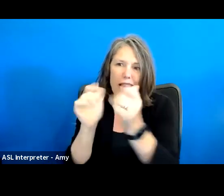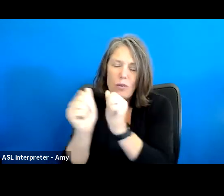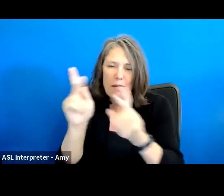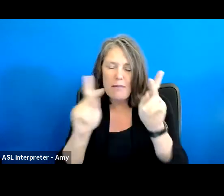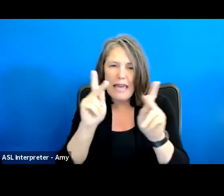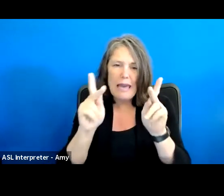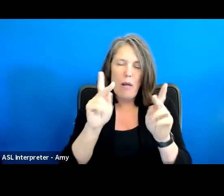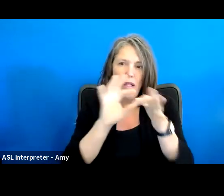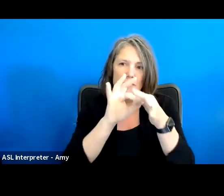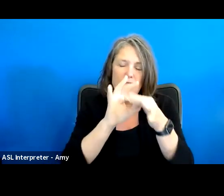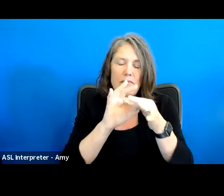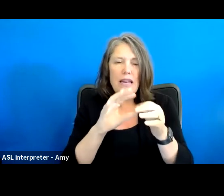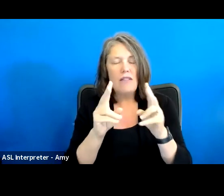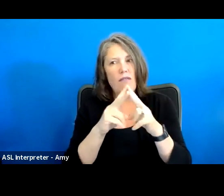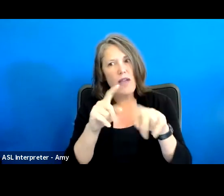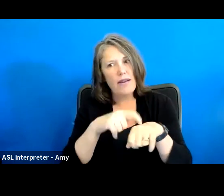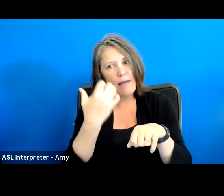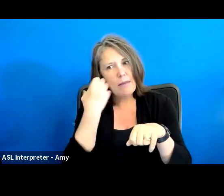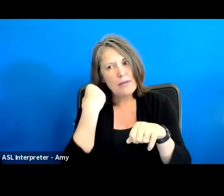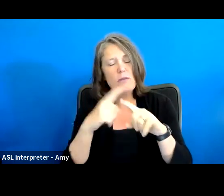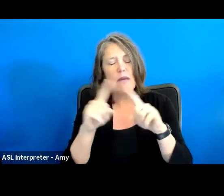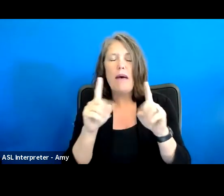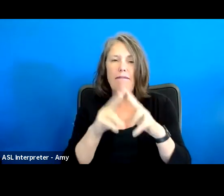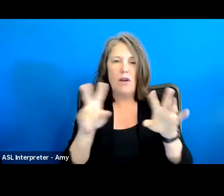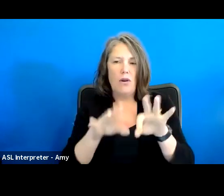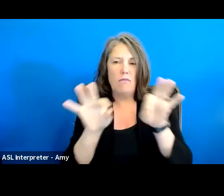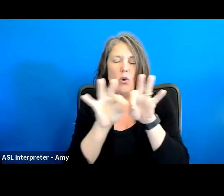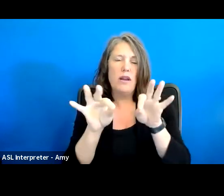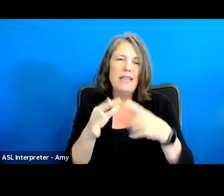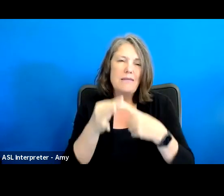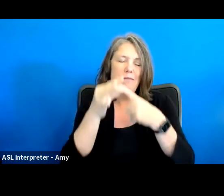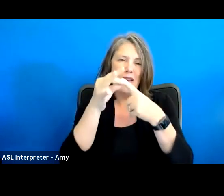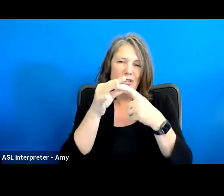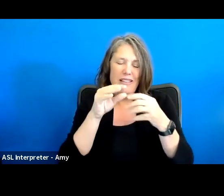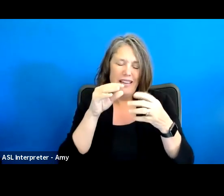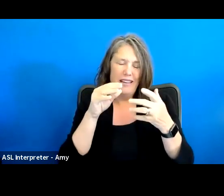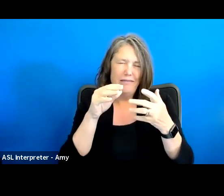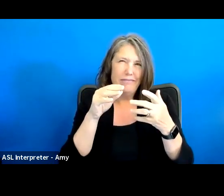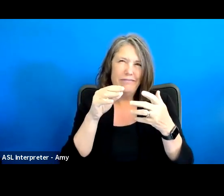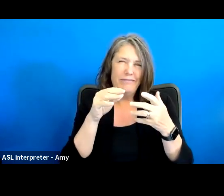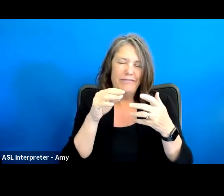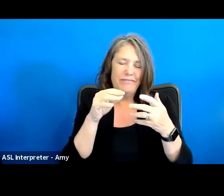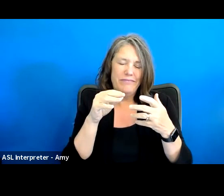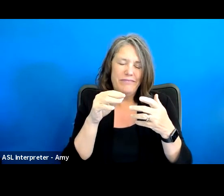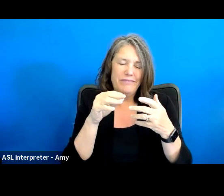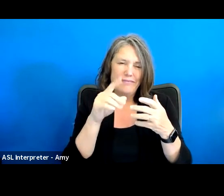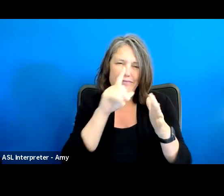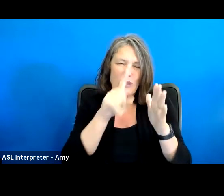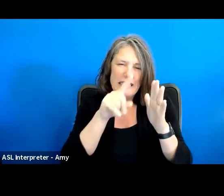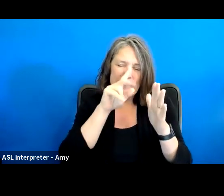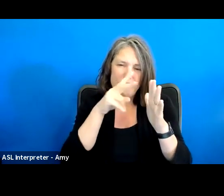And it is very time consuming, but it is really important, especially in terms of digging in deeper